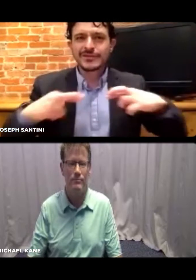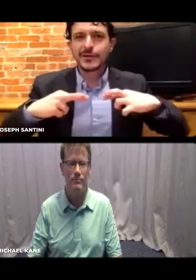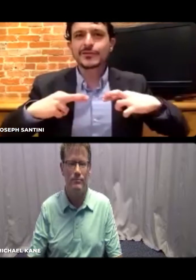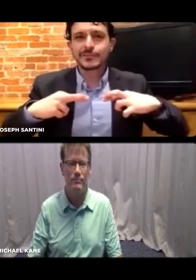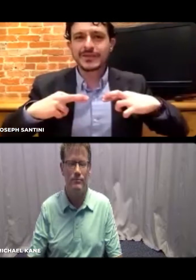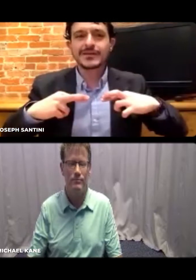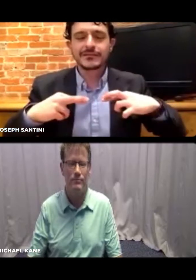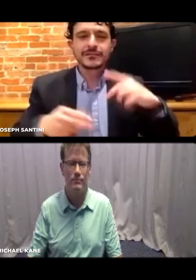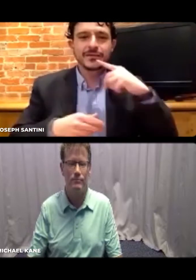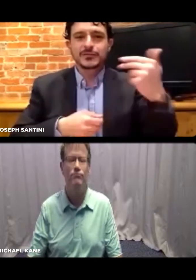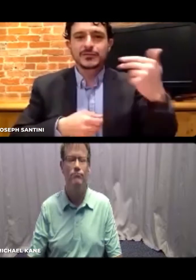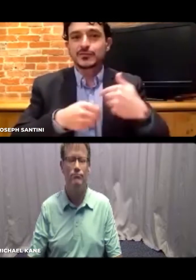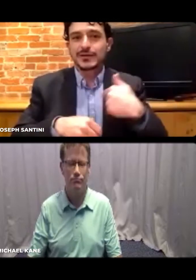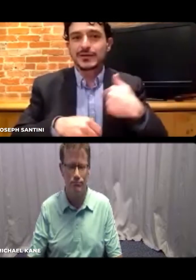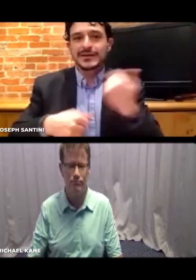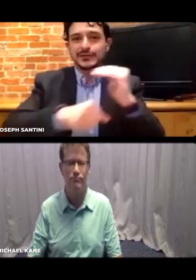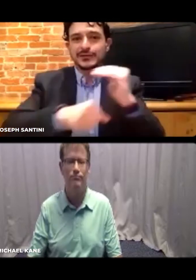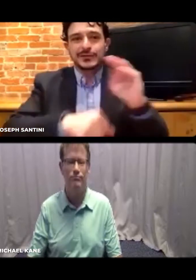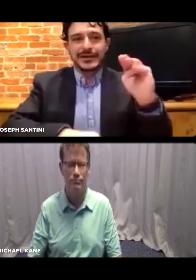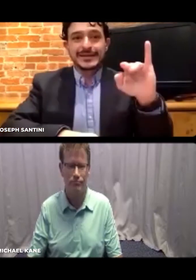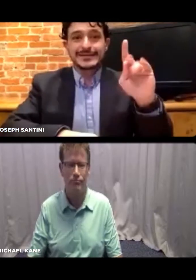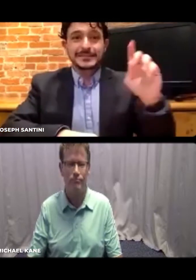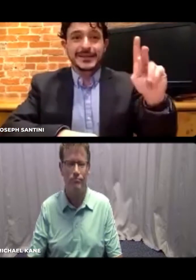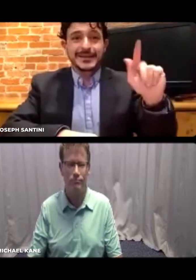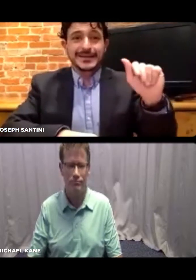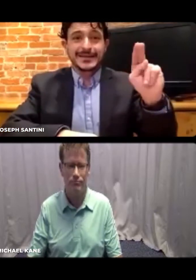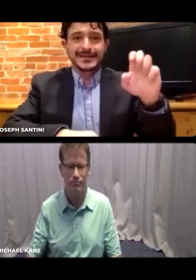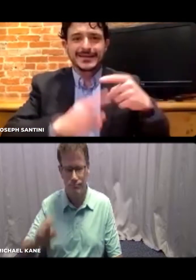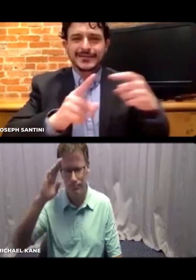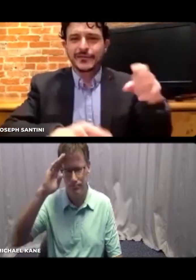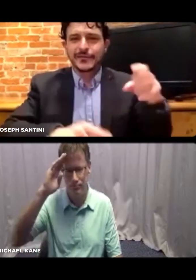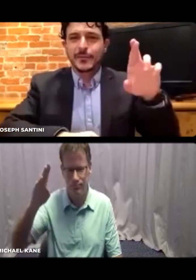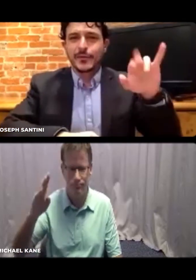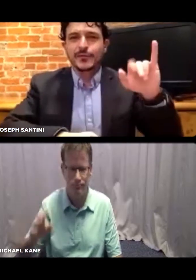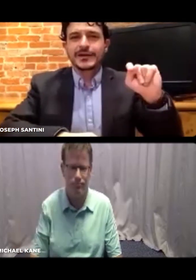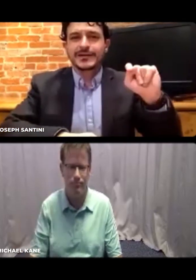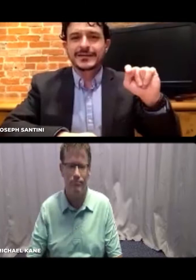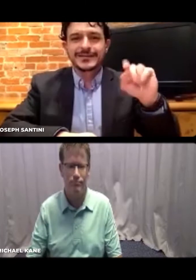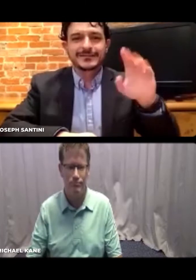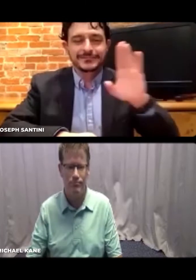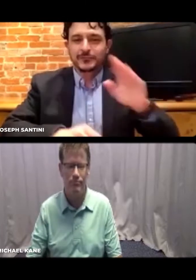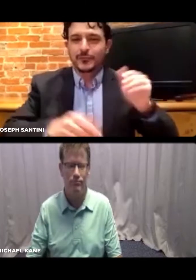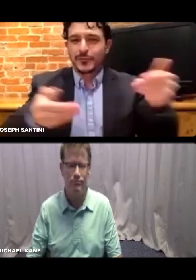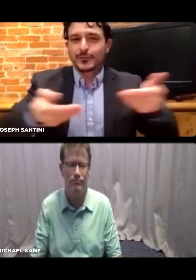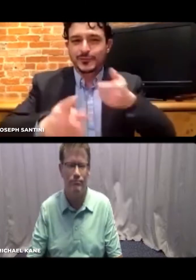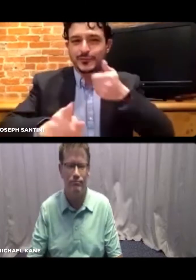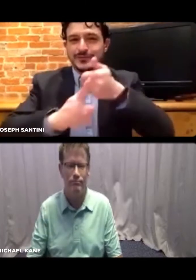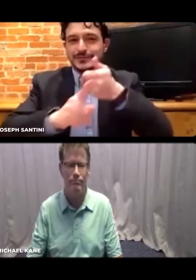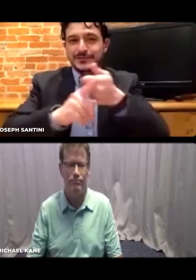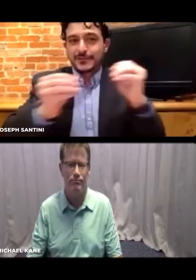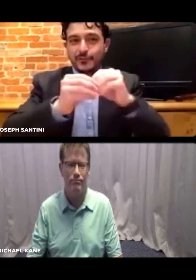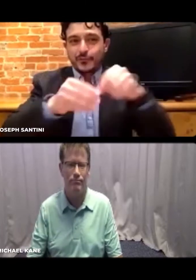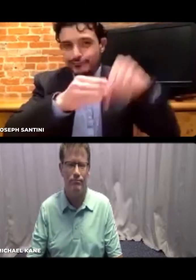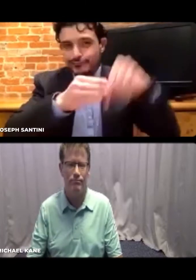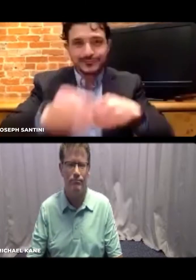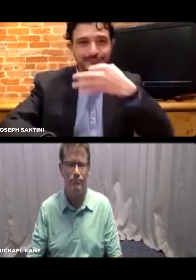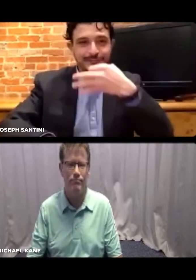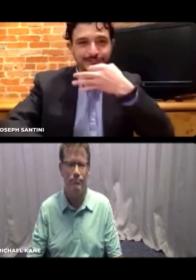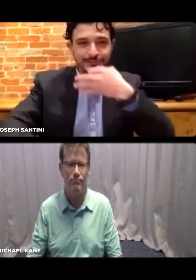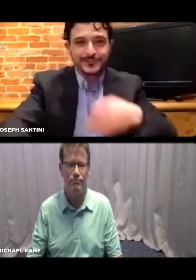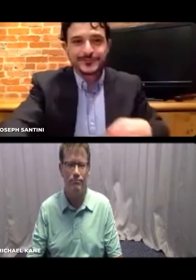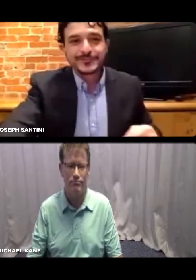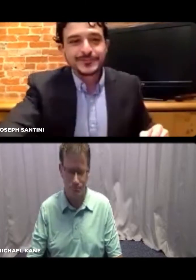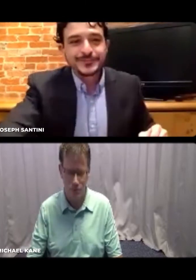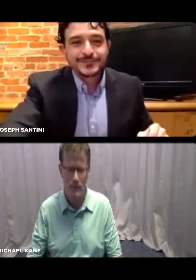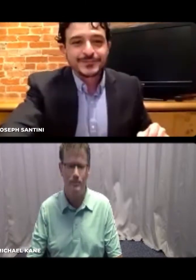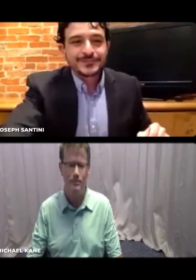of retirement planning. And we've got Mike Kane with us here tonight for this conversation that we're about to dive right into